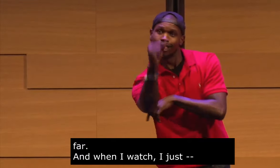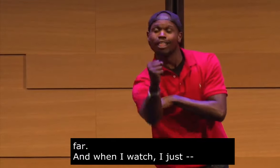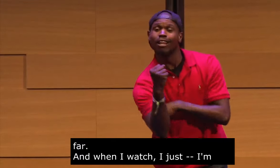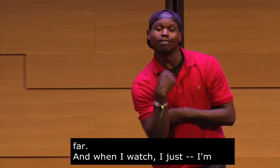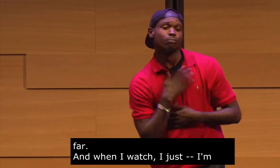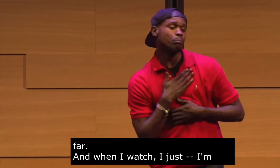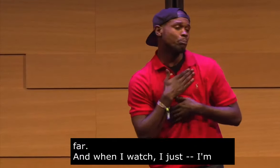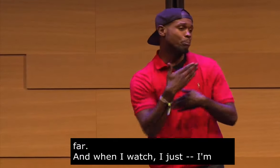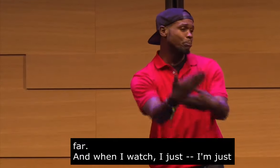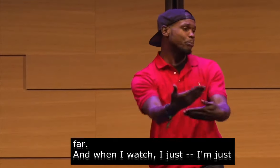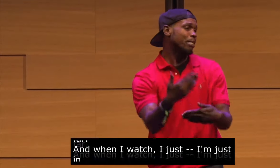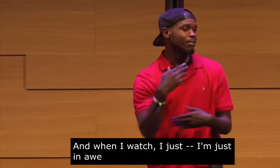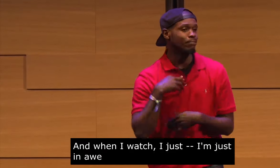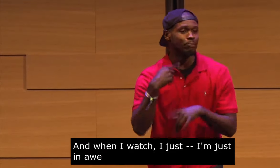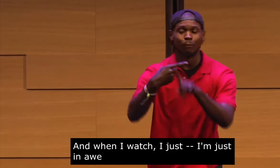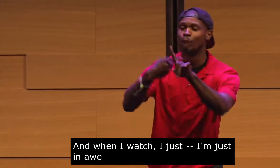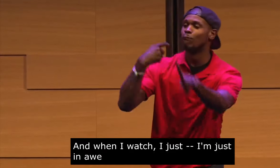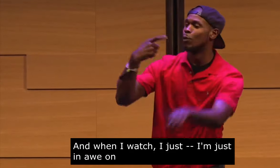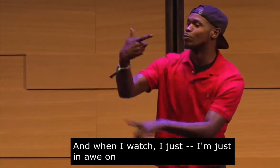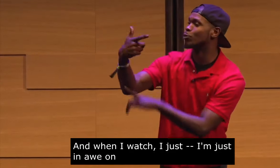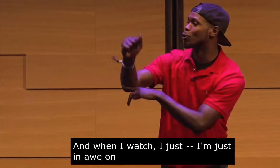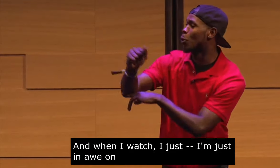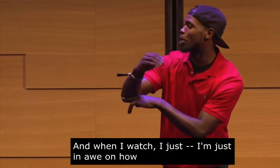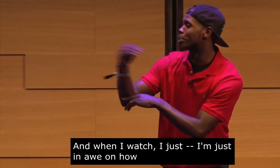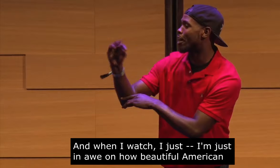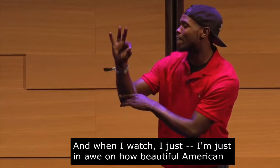I'm just in awe at how beautiful American Sign Language is.